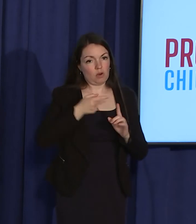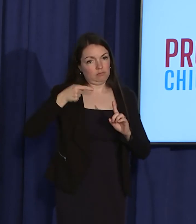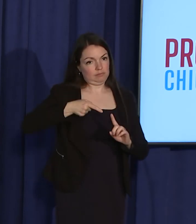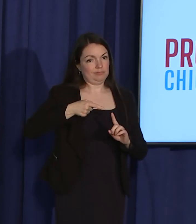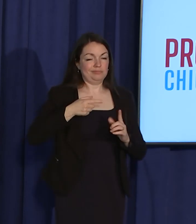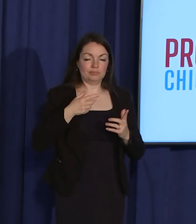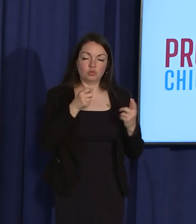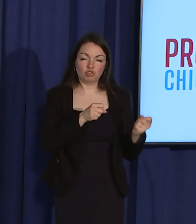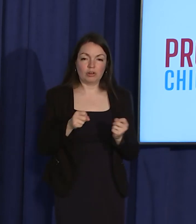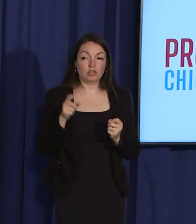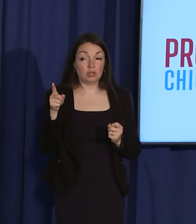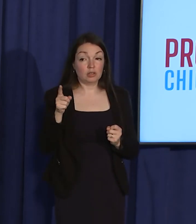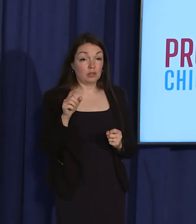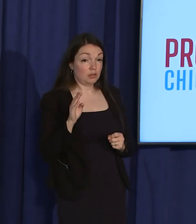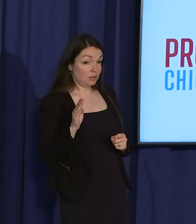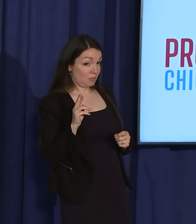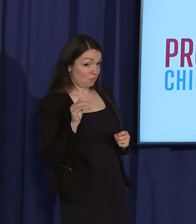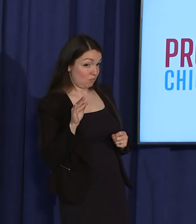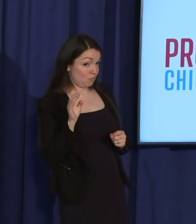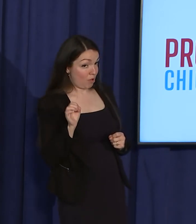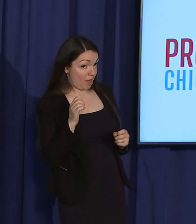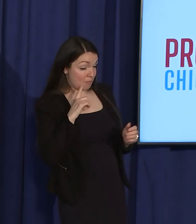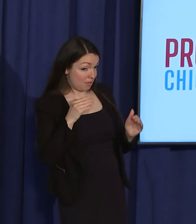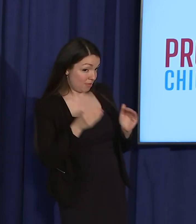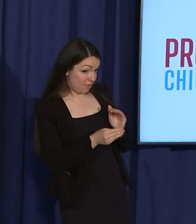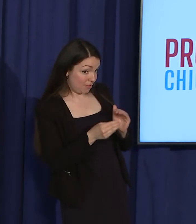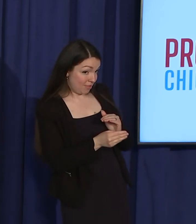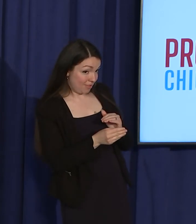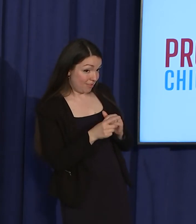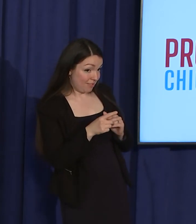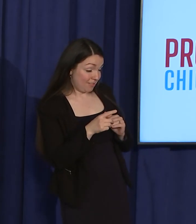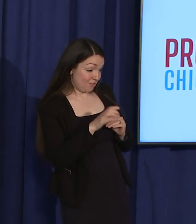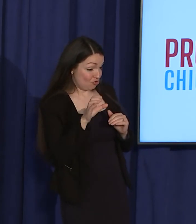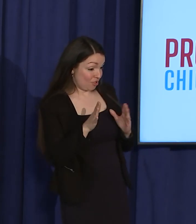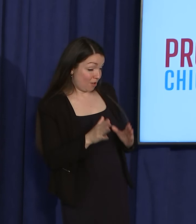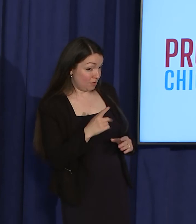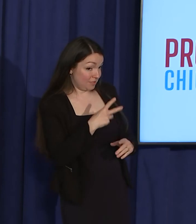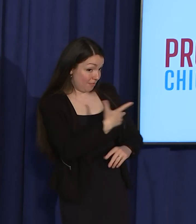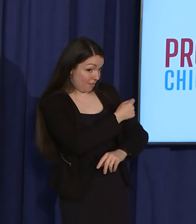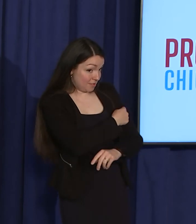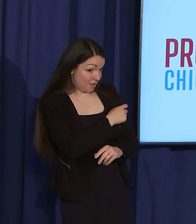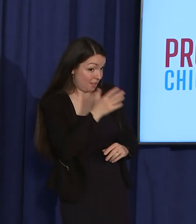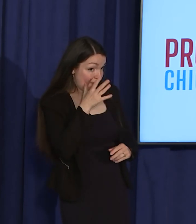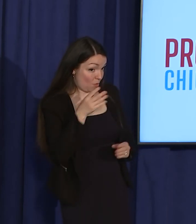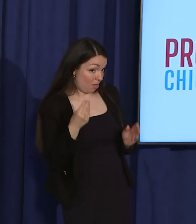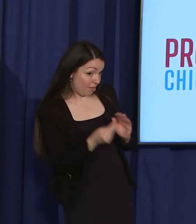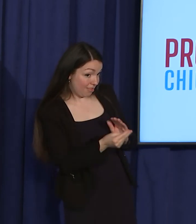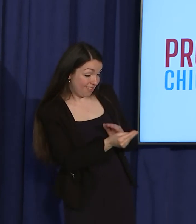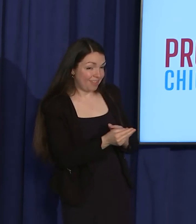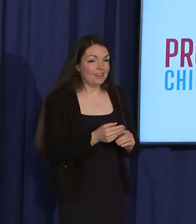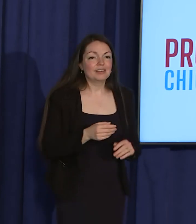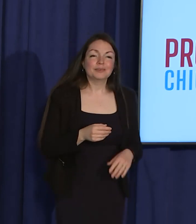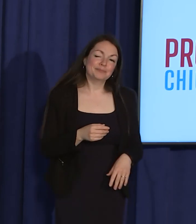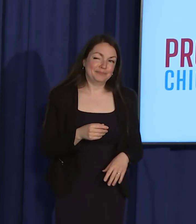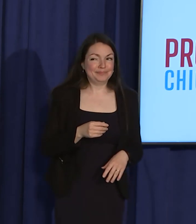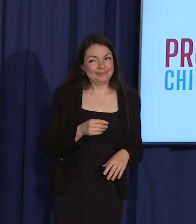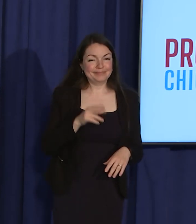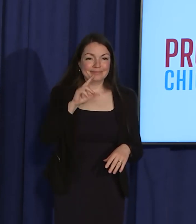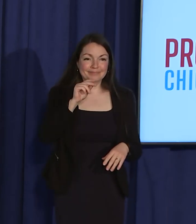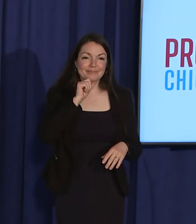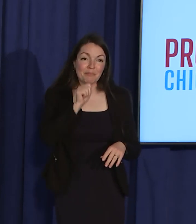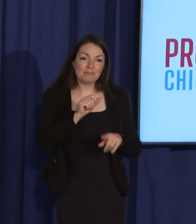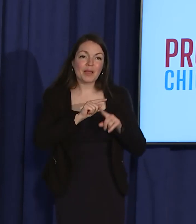bribe Chicagoans to get vaccinated? We're not going to bribe Chicagoans to get vaccinated, but we are going to do everything we